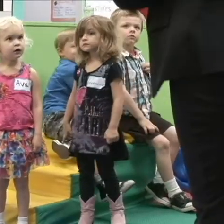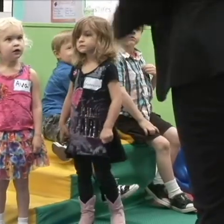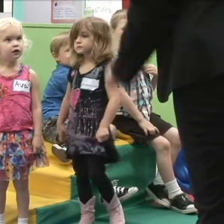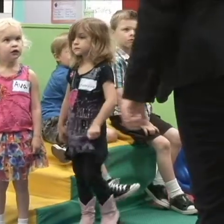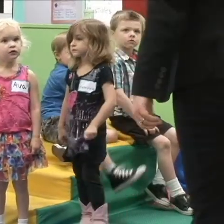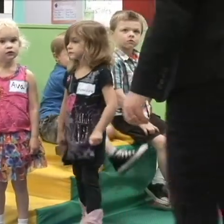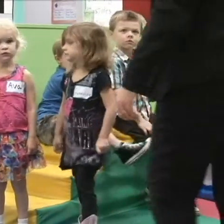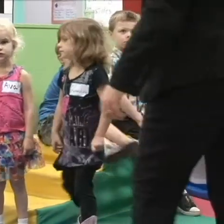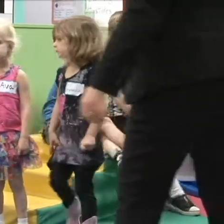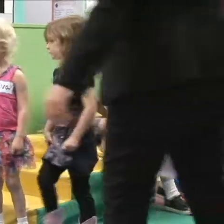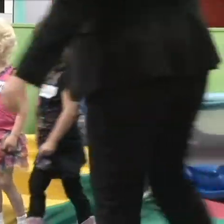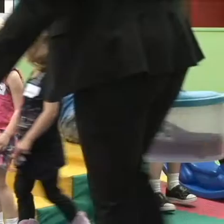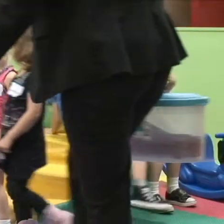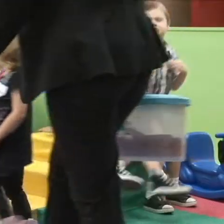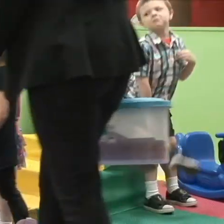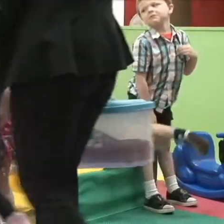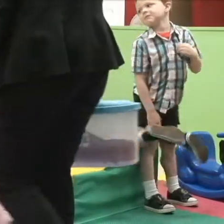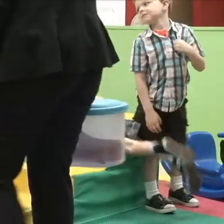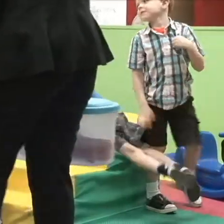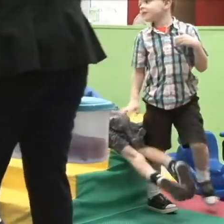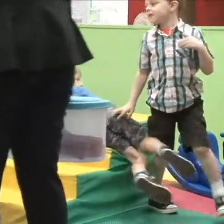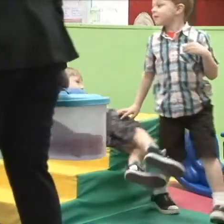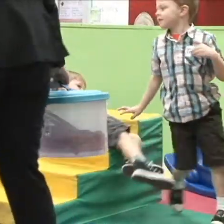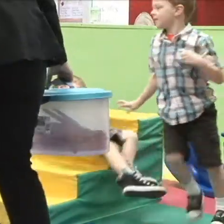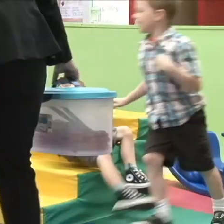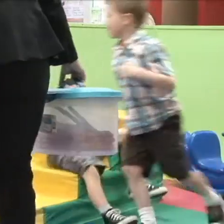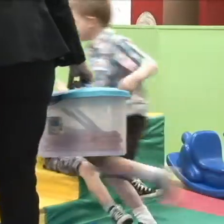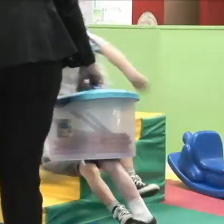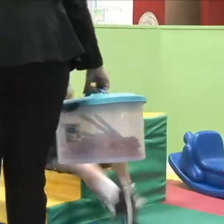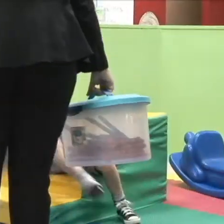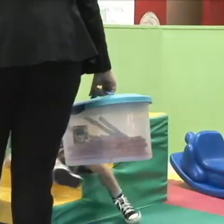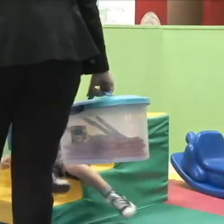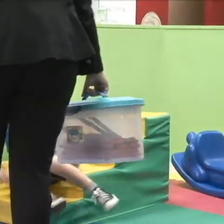ride them back to the vet. Can everybody go find their horse?